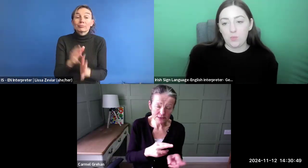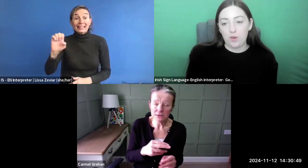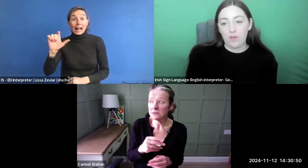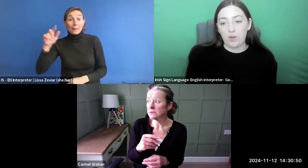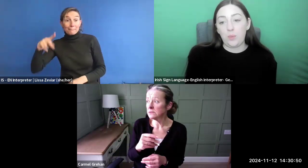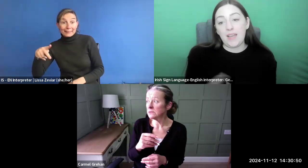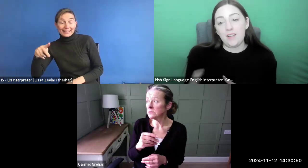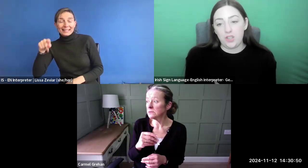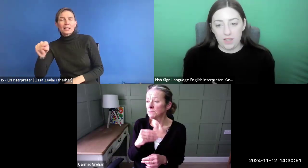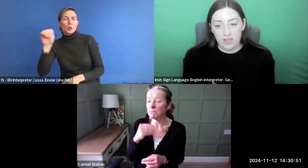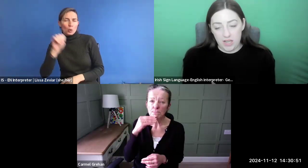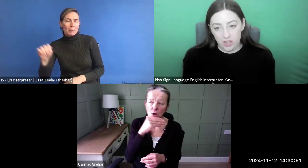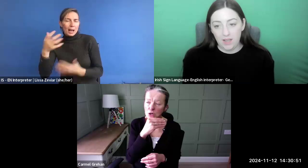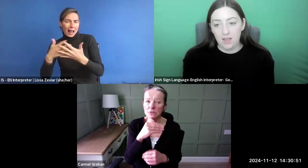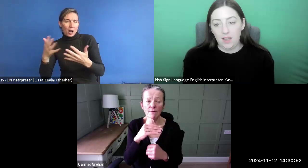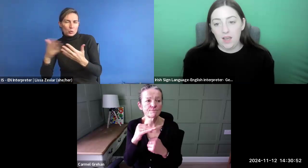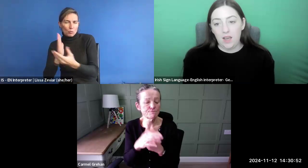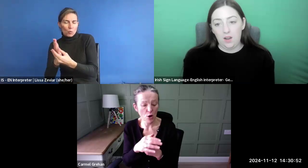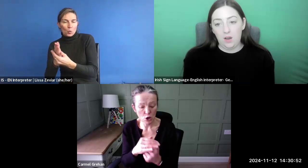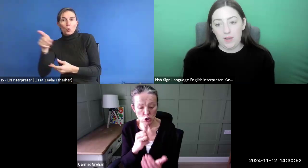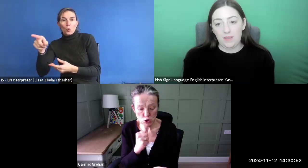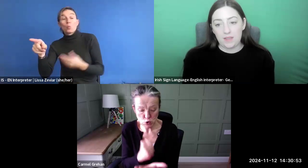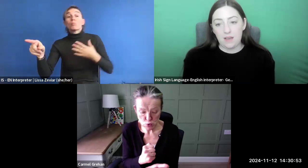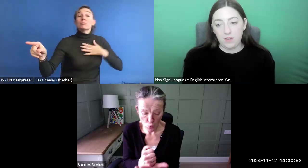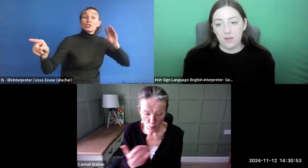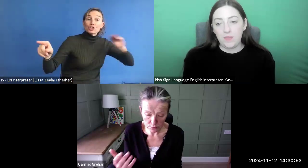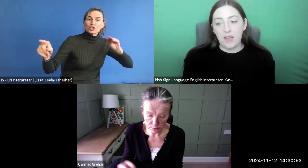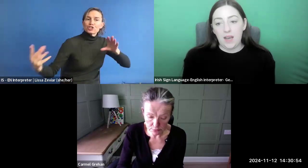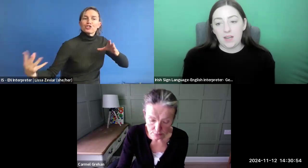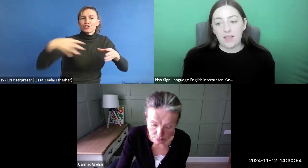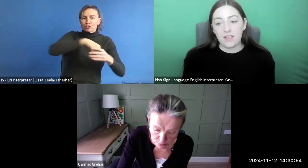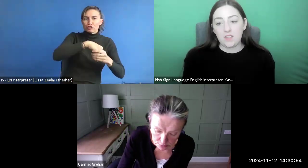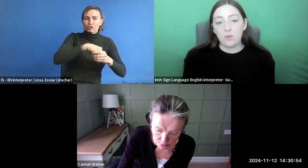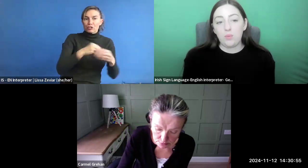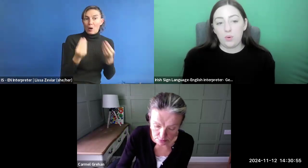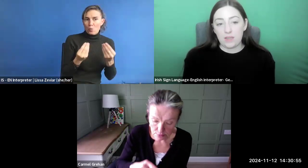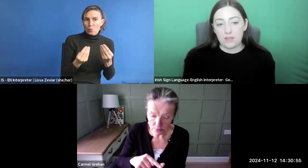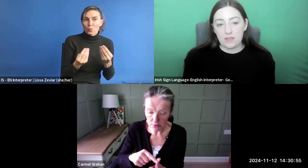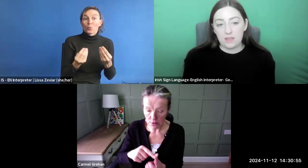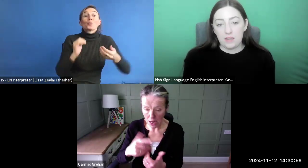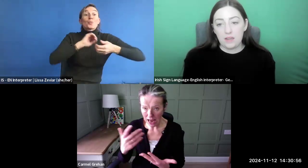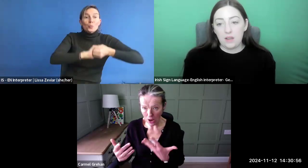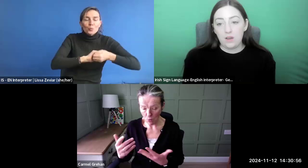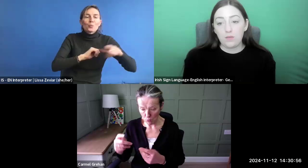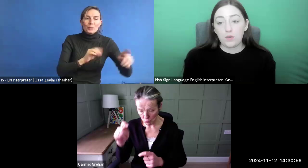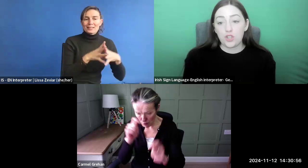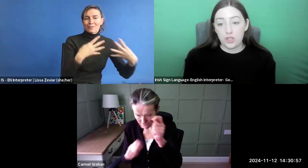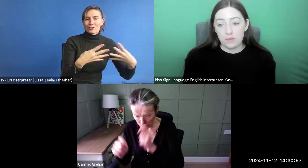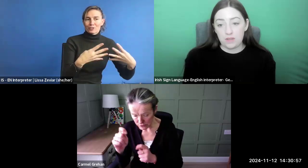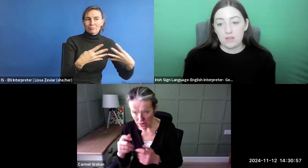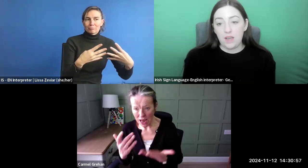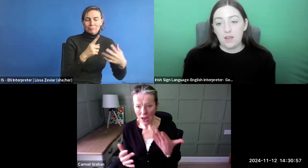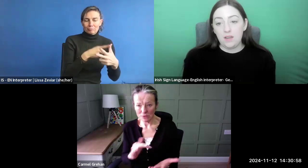European Language Portfolio, into my teaching along with this effort. And I think it's so important for